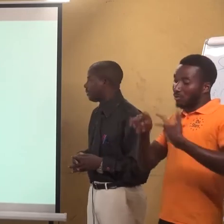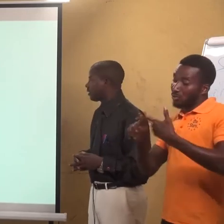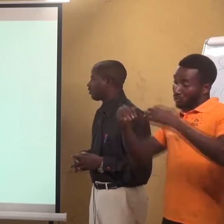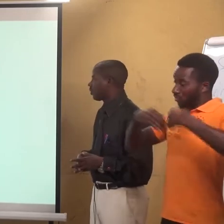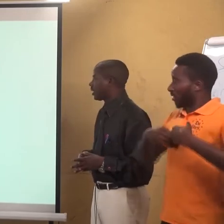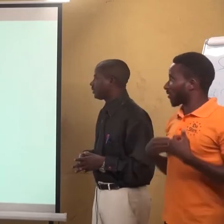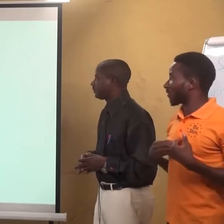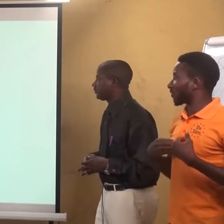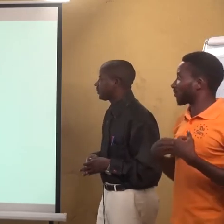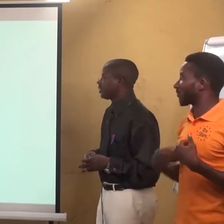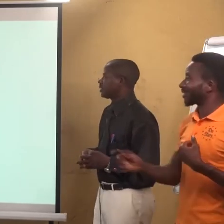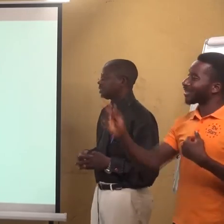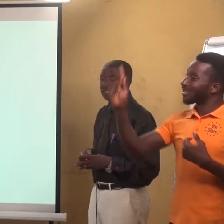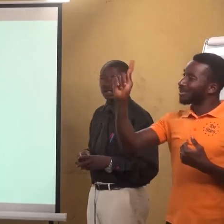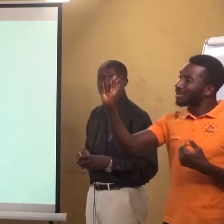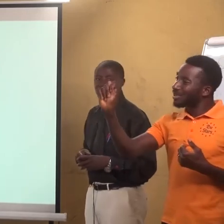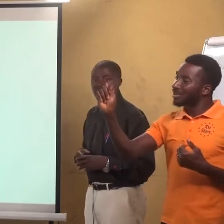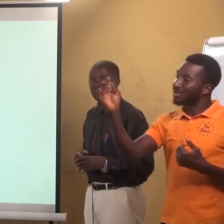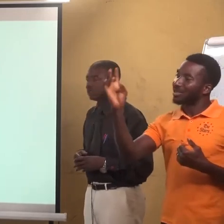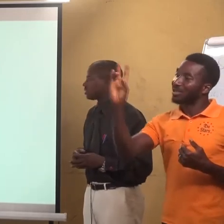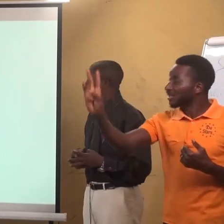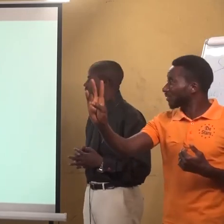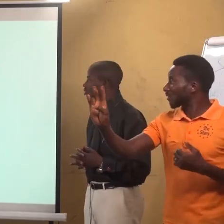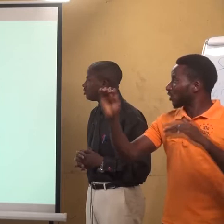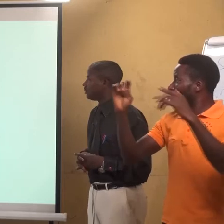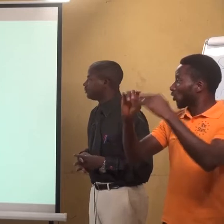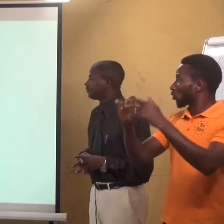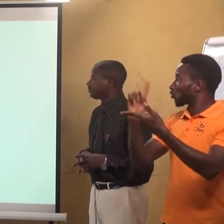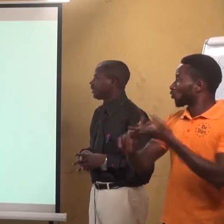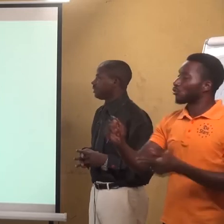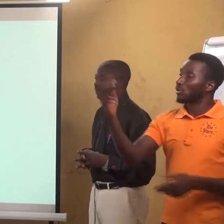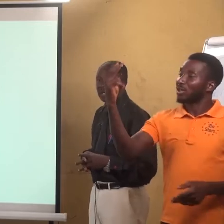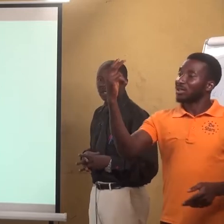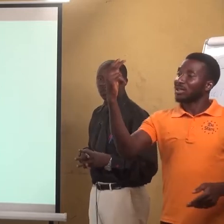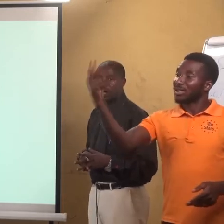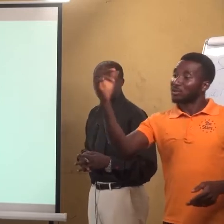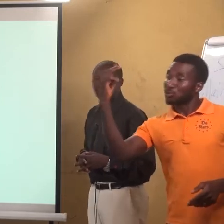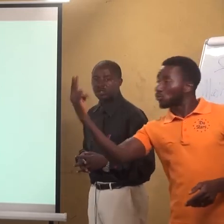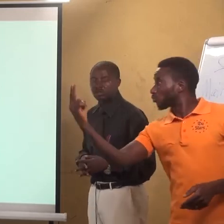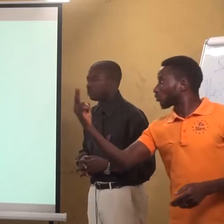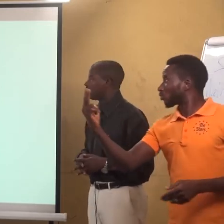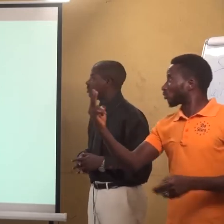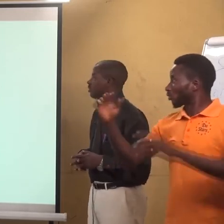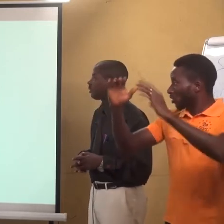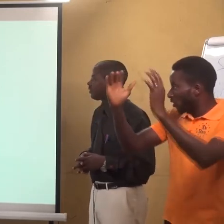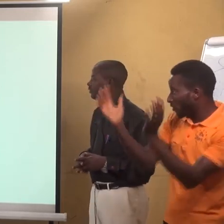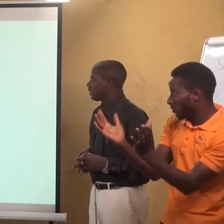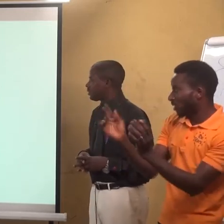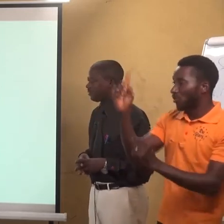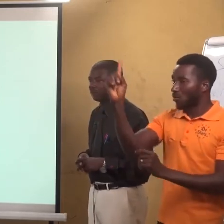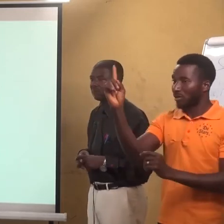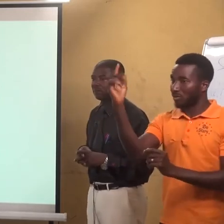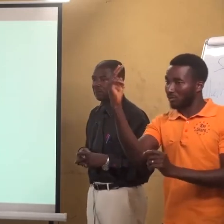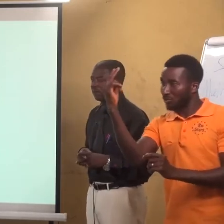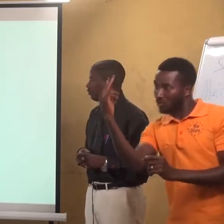7 minus 1. T7 equals 32 in bracket 1 over 2 raised to the